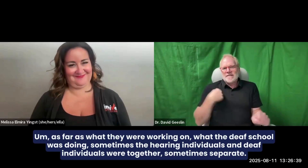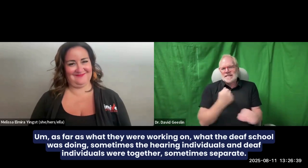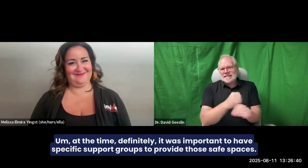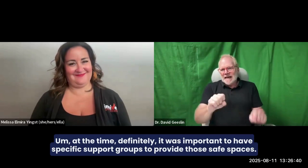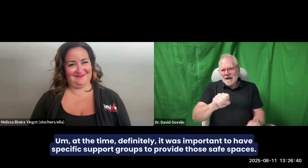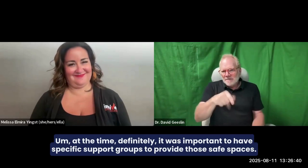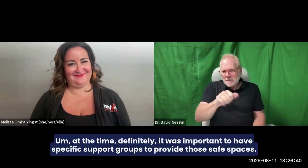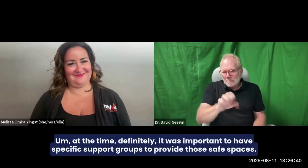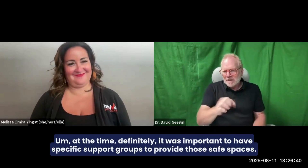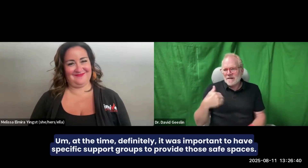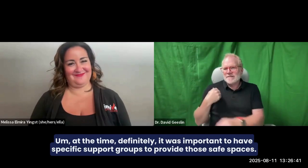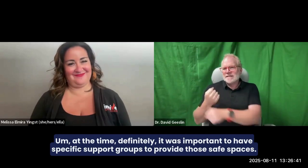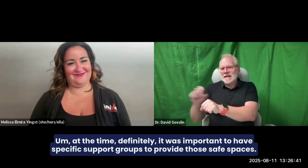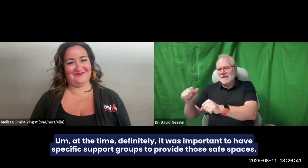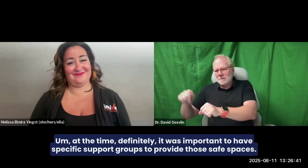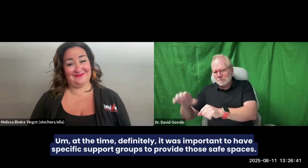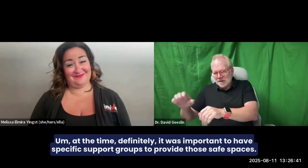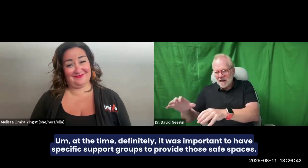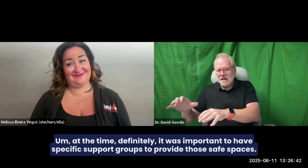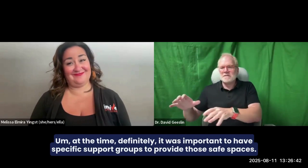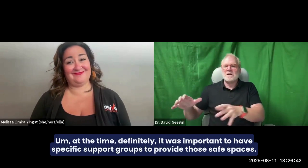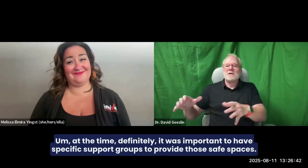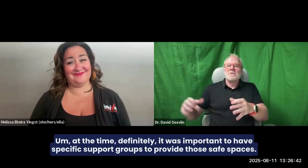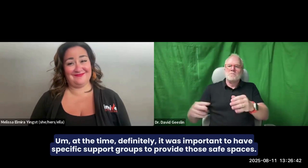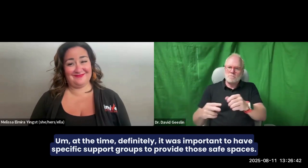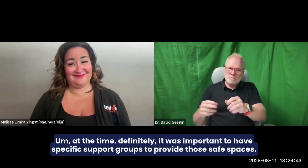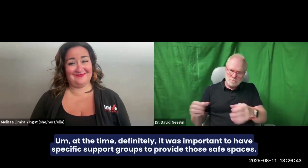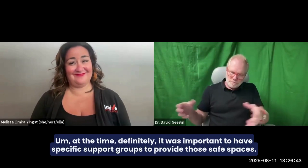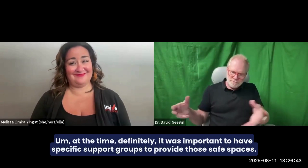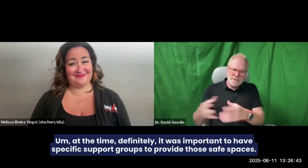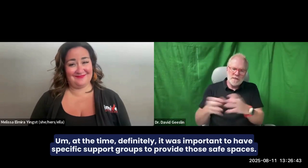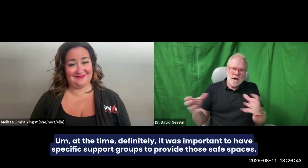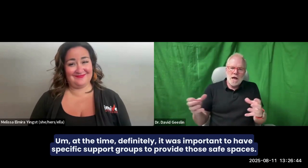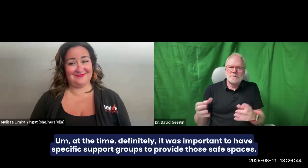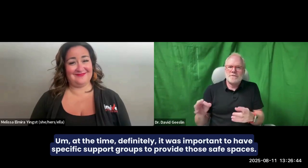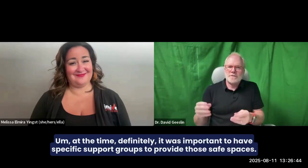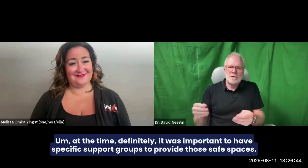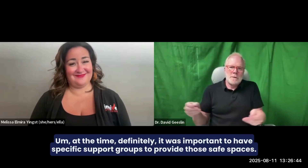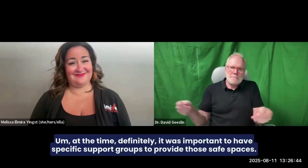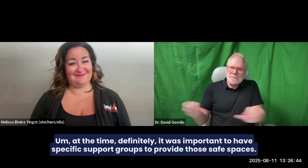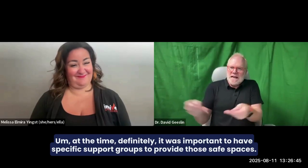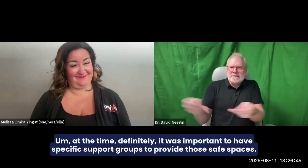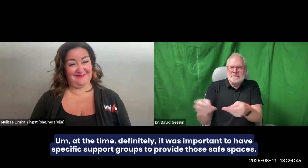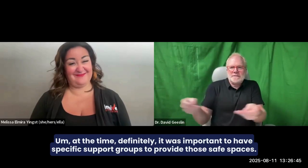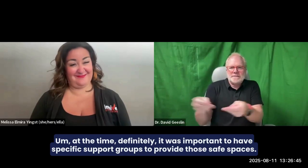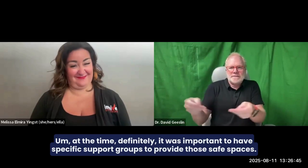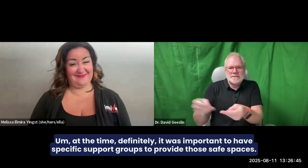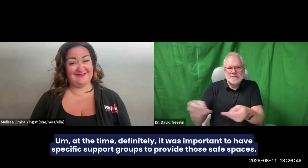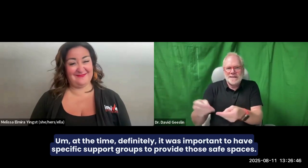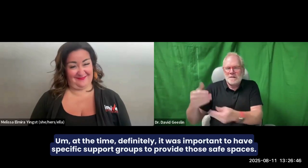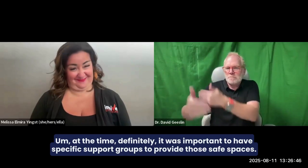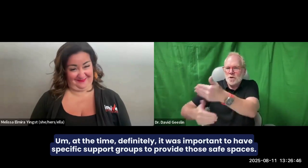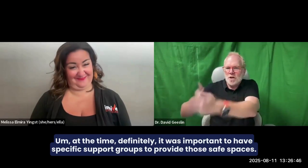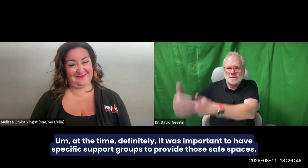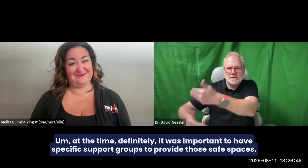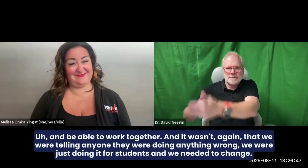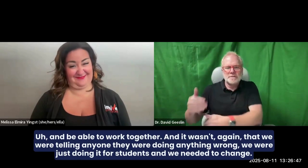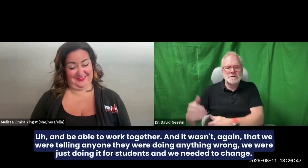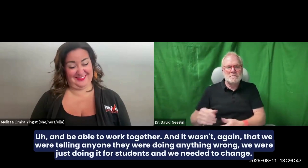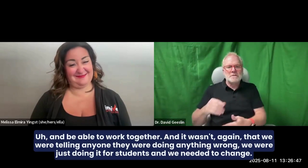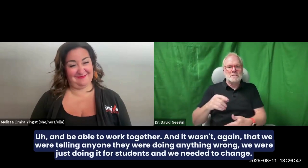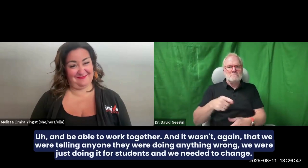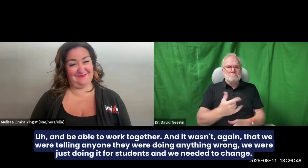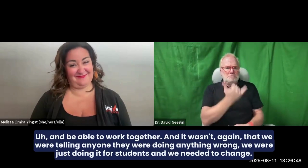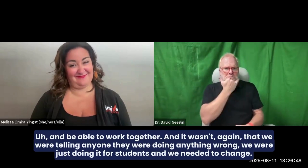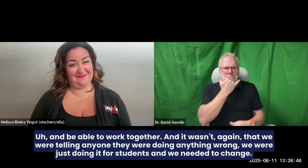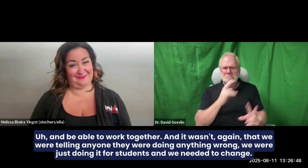separate. At the time, definitely, it was important to have specific support groups to provide those safe spaces